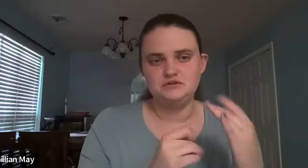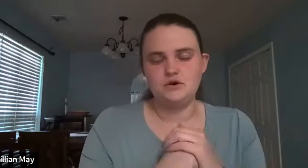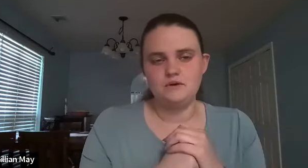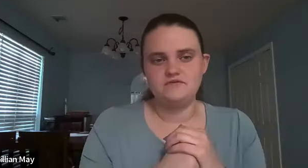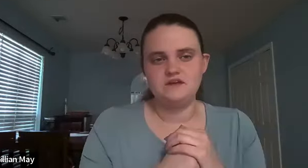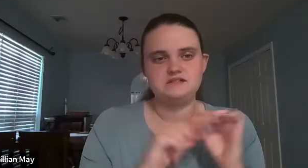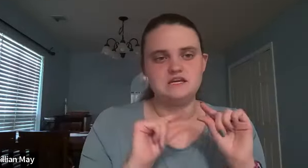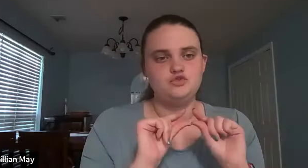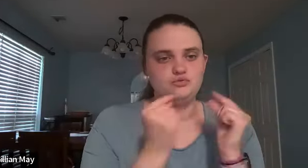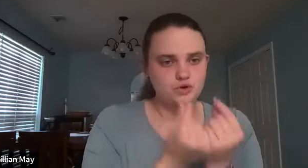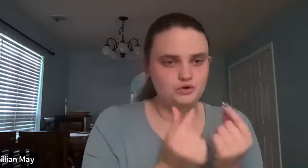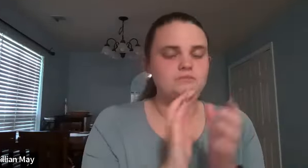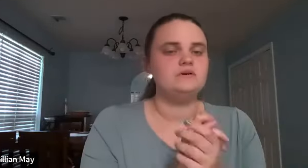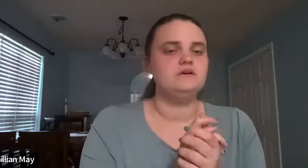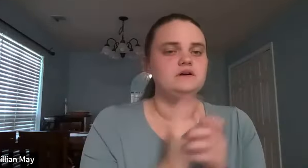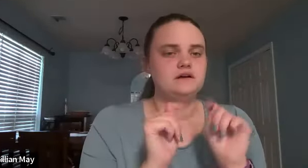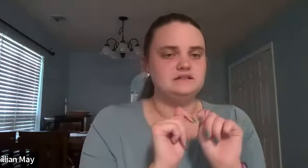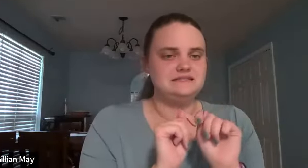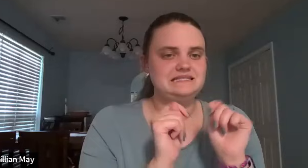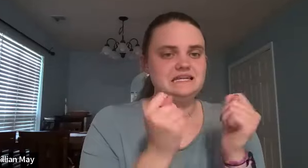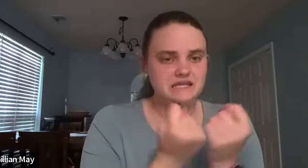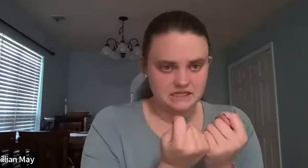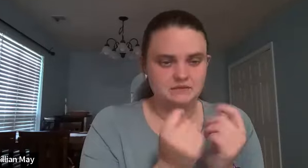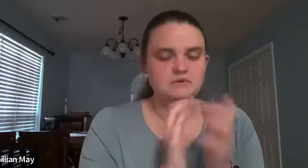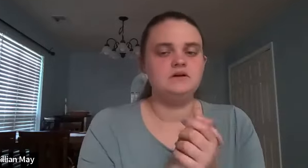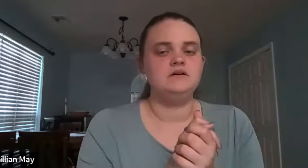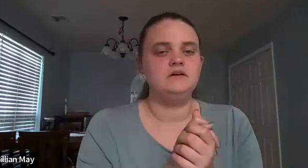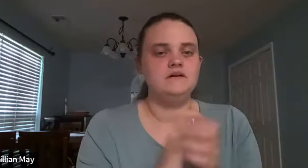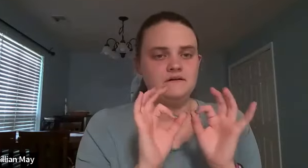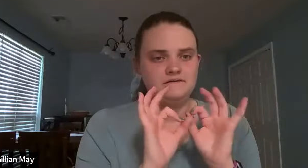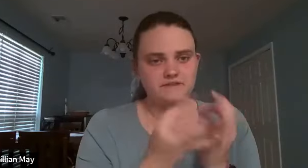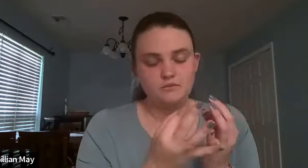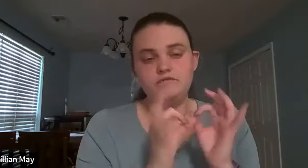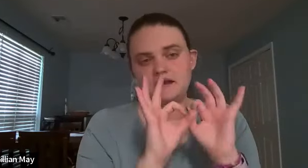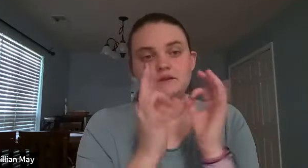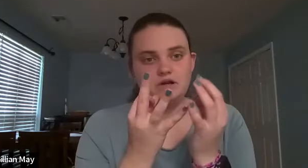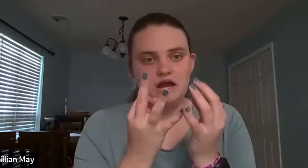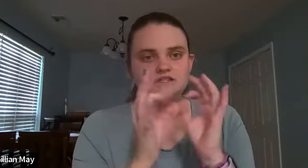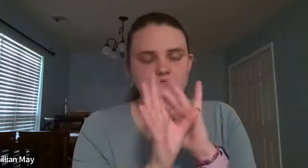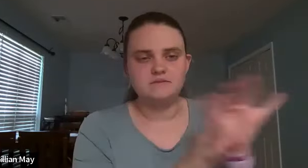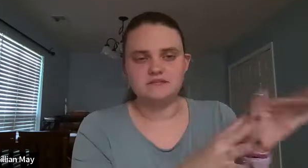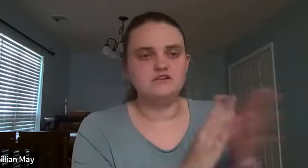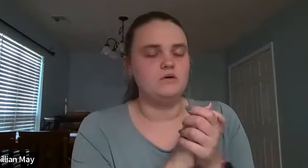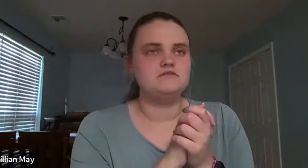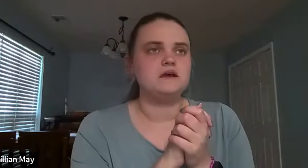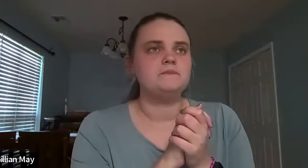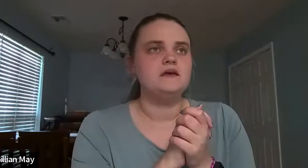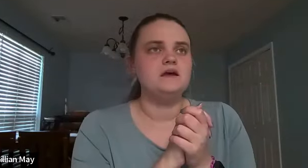go with the saying group, team, family would have its own. Family is a whole other thing.